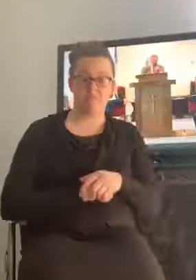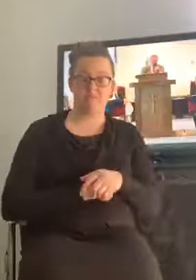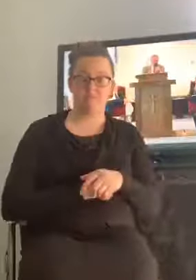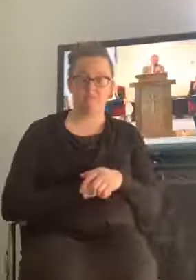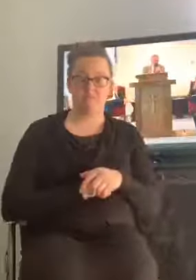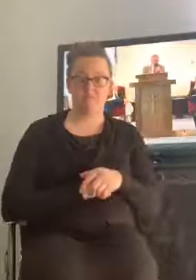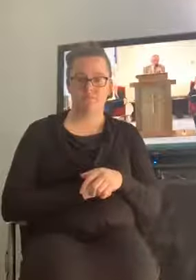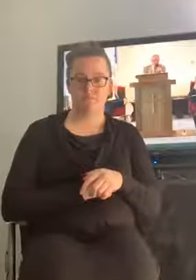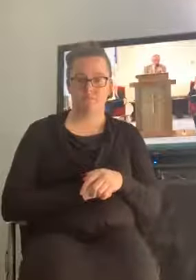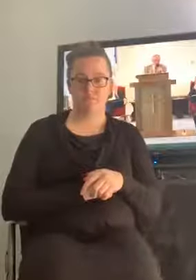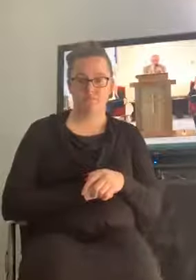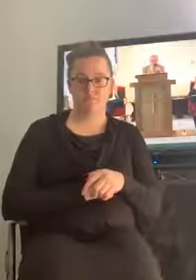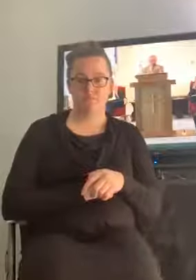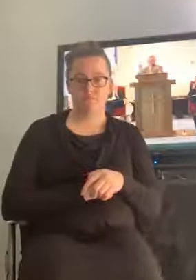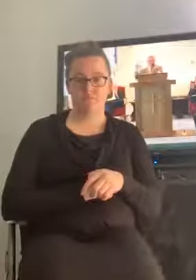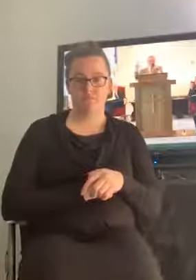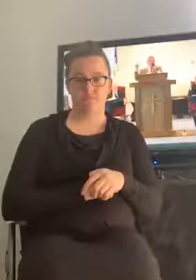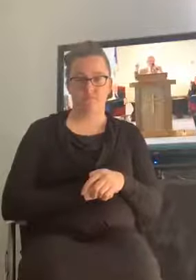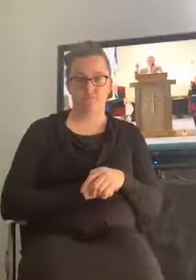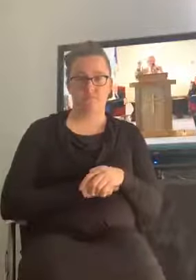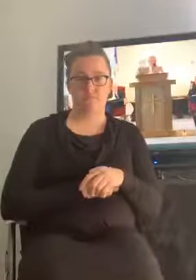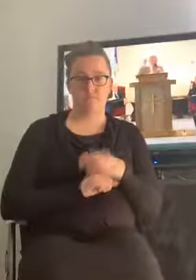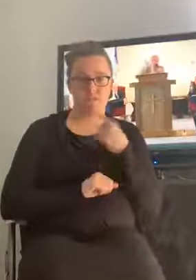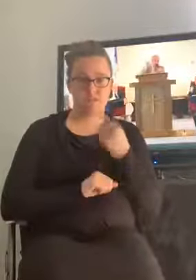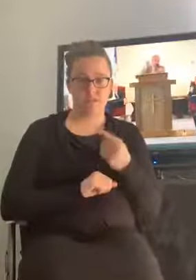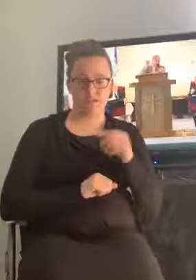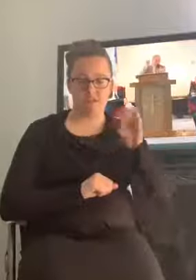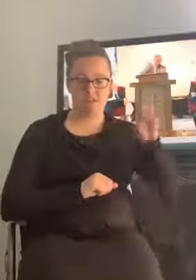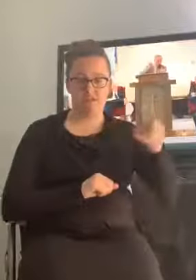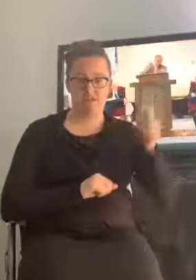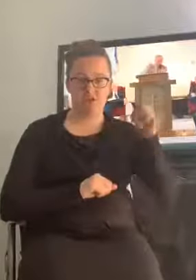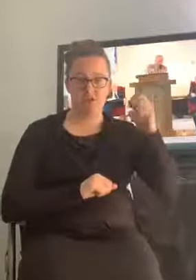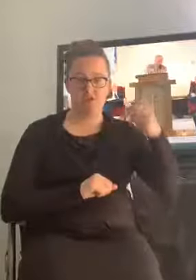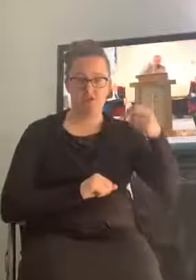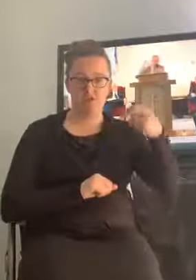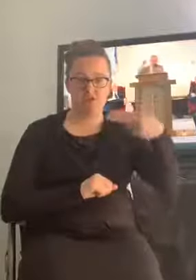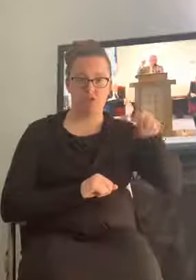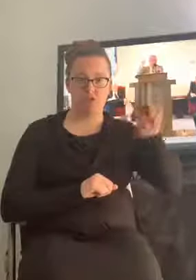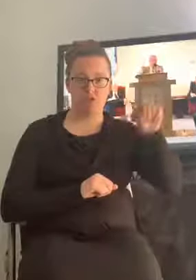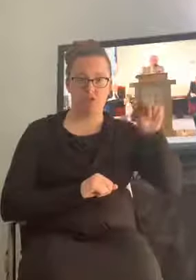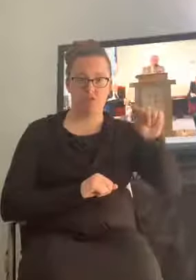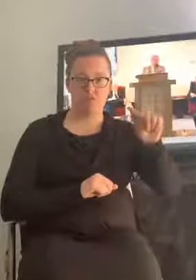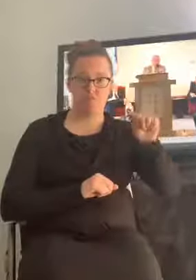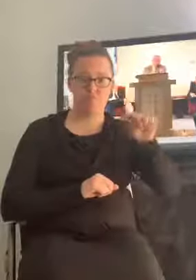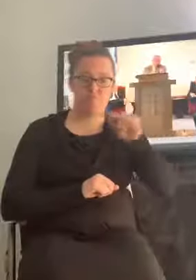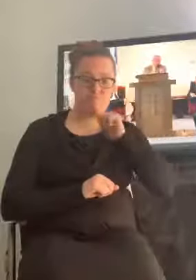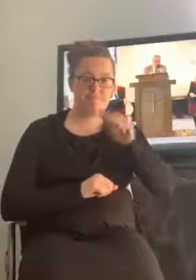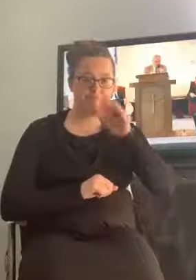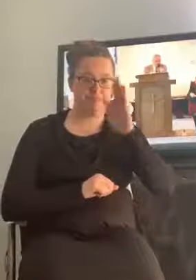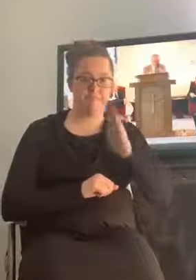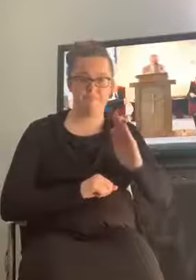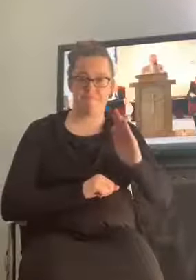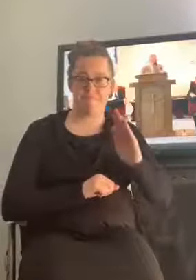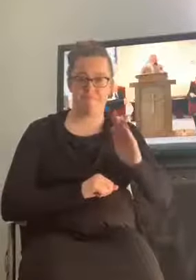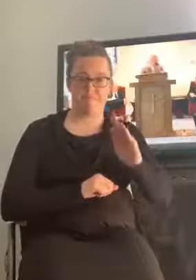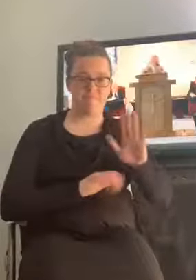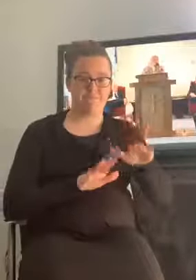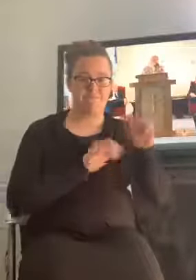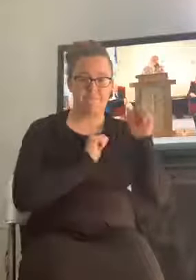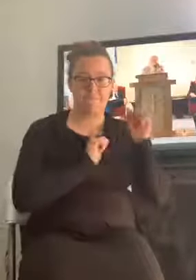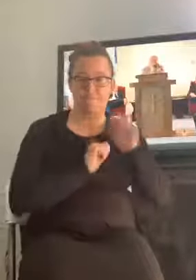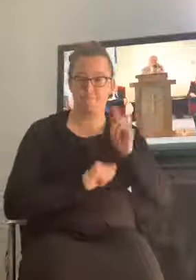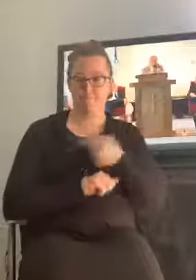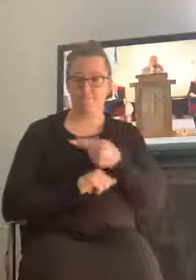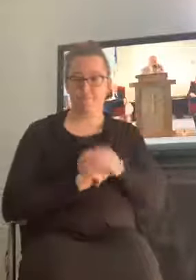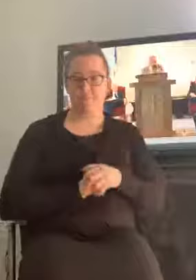unto Joshua. He said to Joshua, He will not fail thee nor forsake thee. But he went a